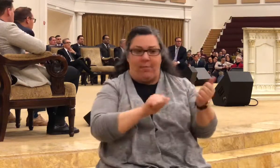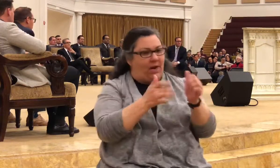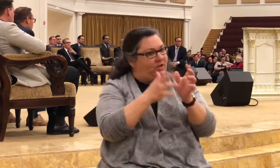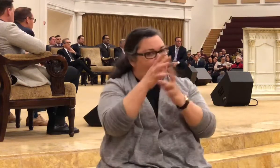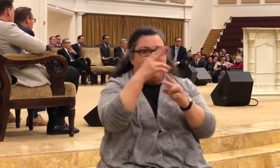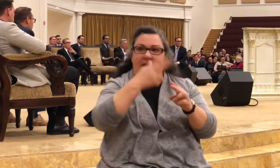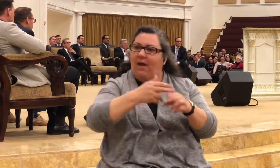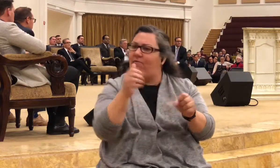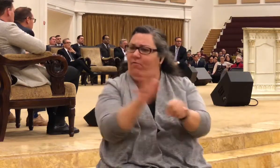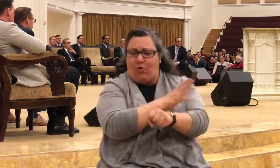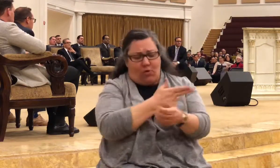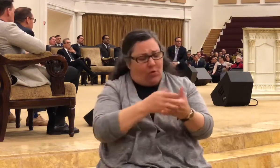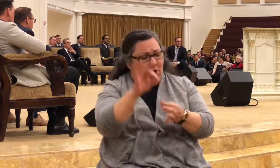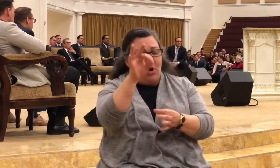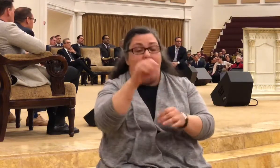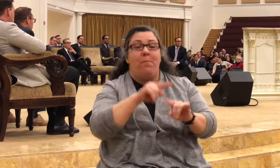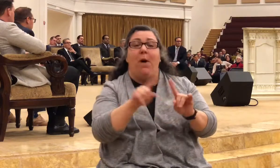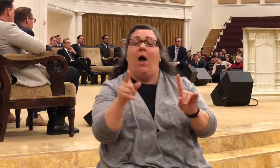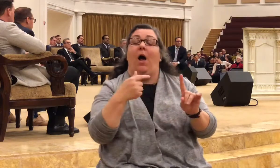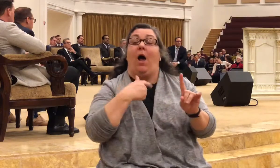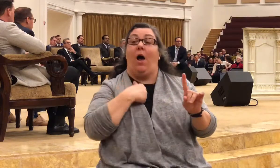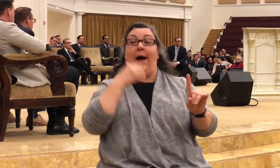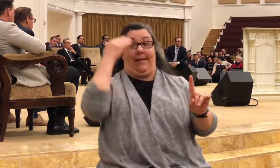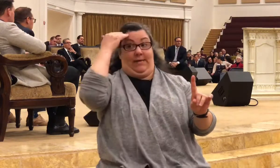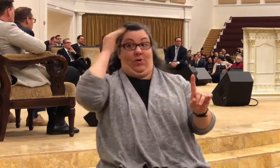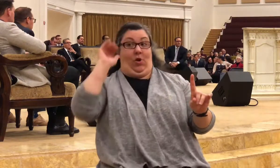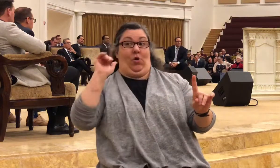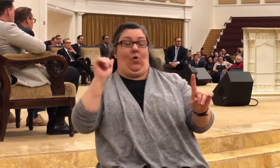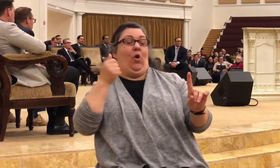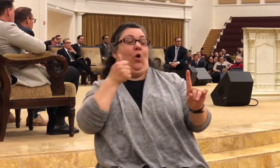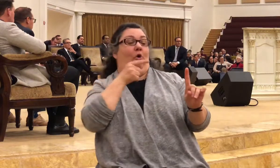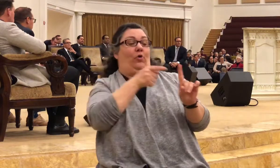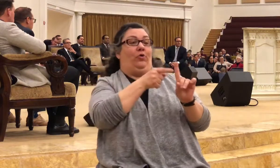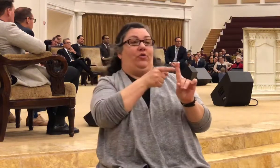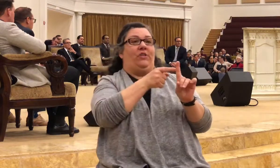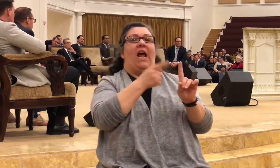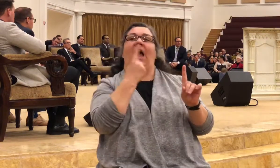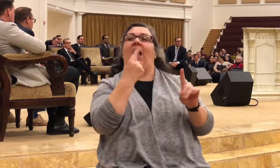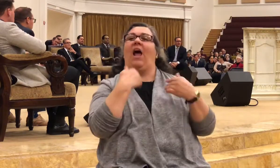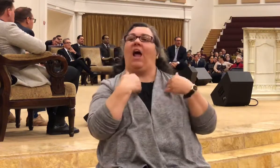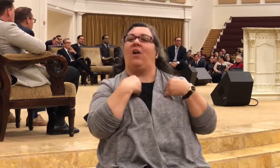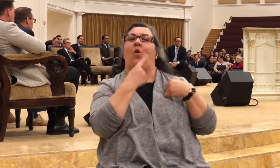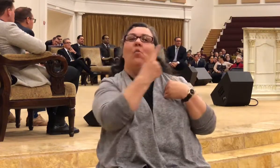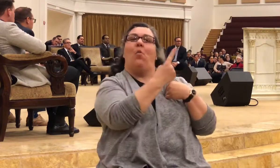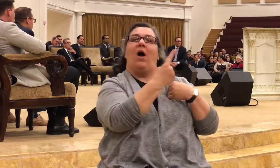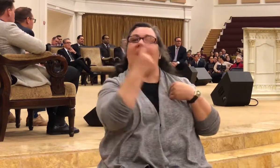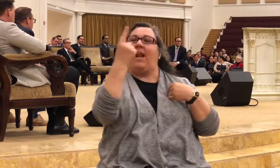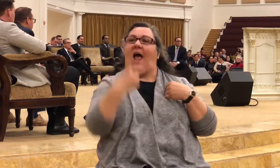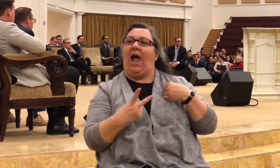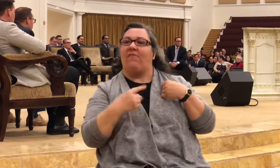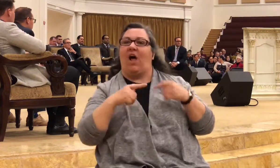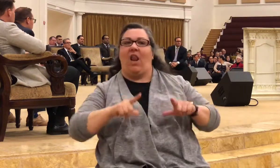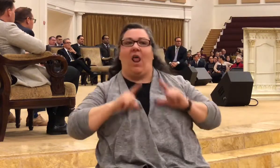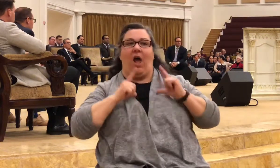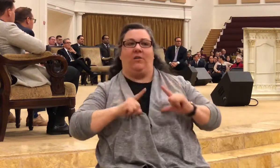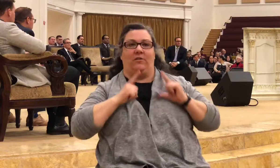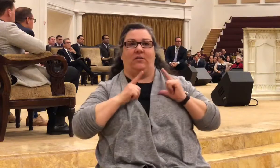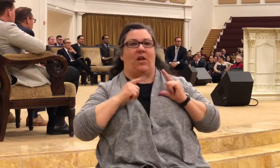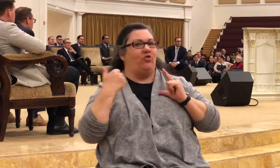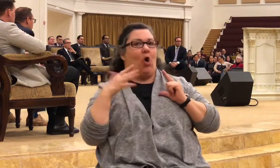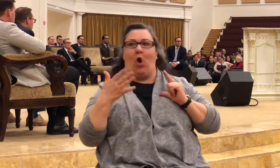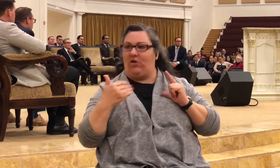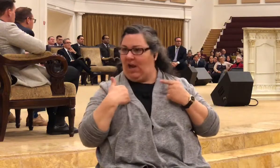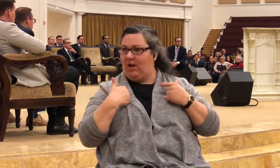Holy Ghost. And I didn't know that she was born with 1.5 lungs in her body. And so I